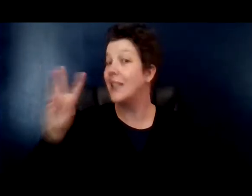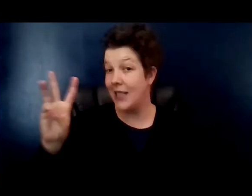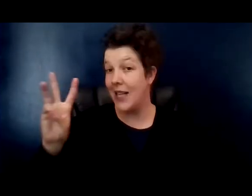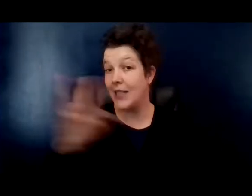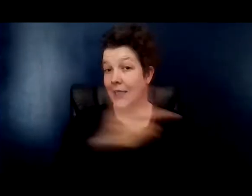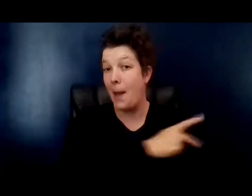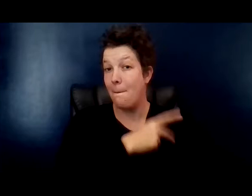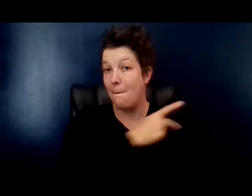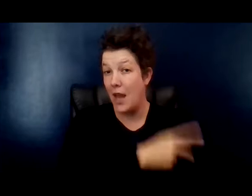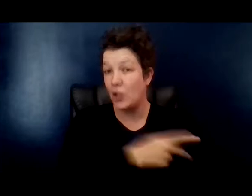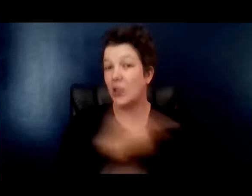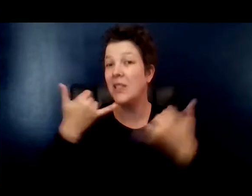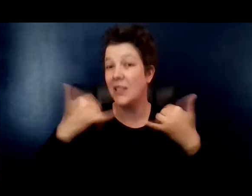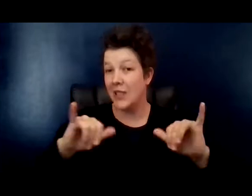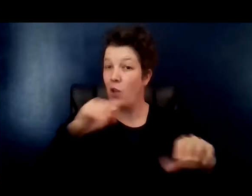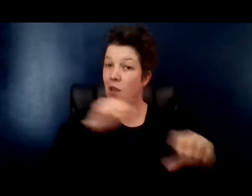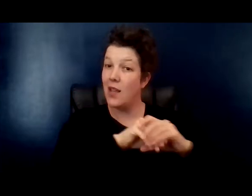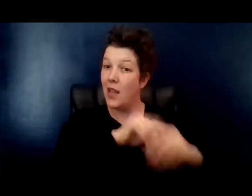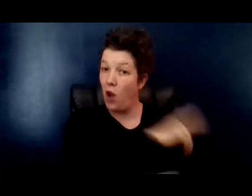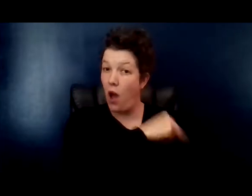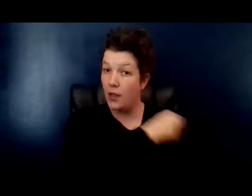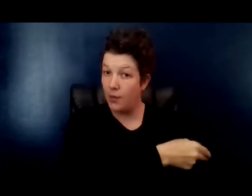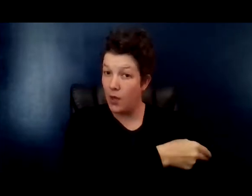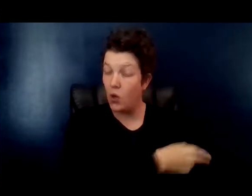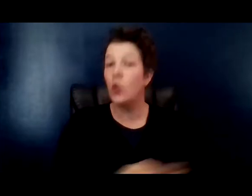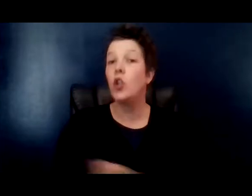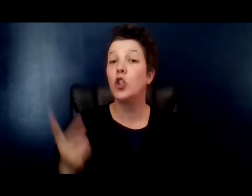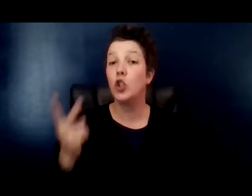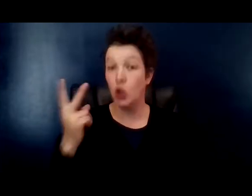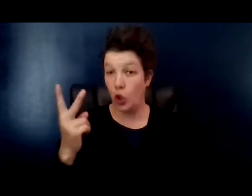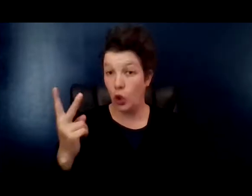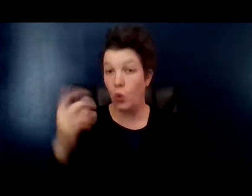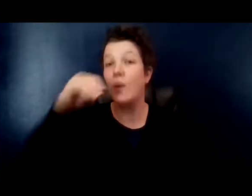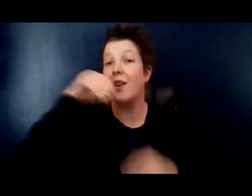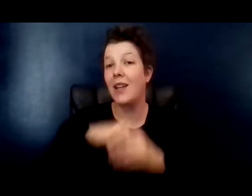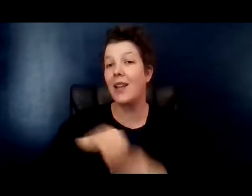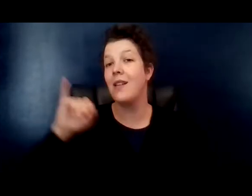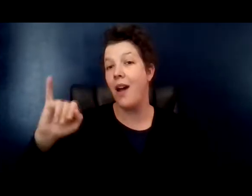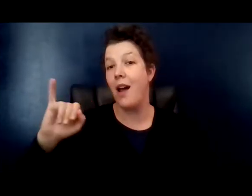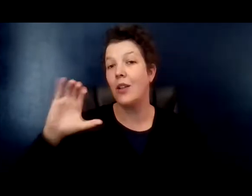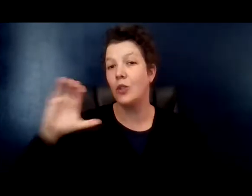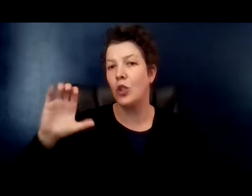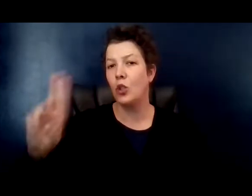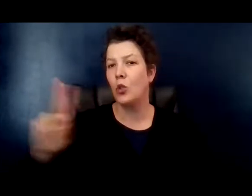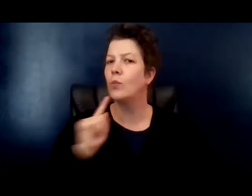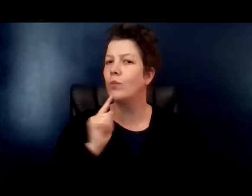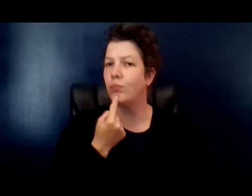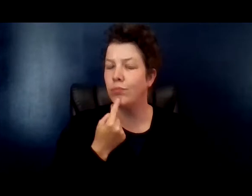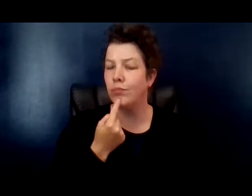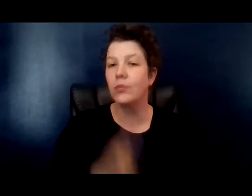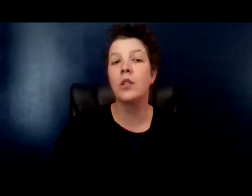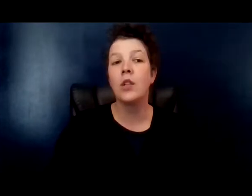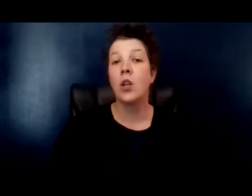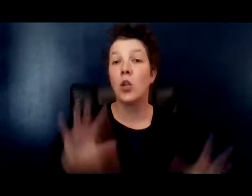are in ICU. And not all of these 6 are Hamilton County residents. In total, we've had,